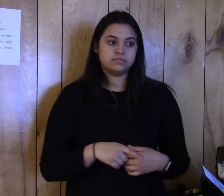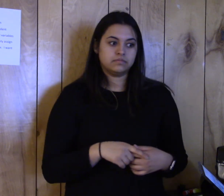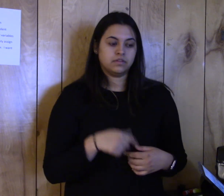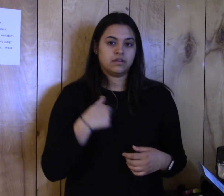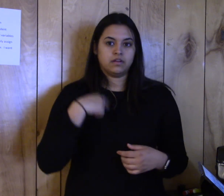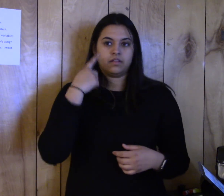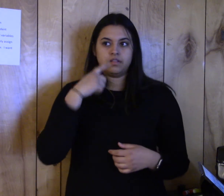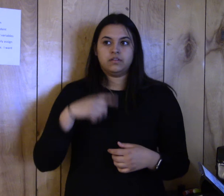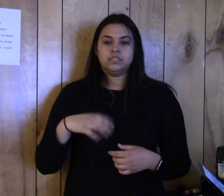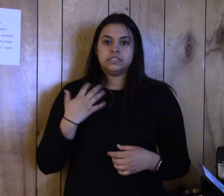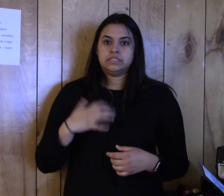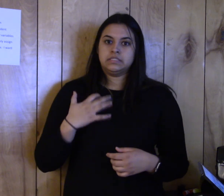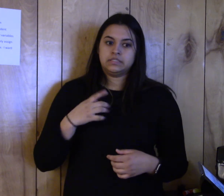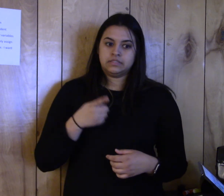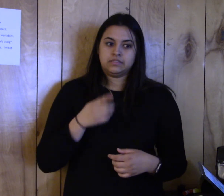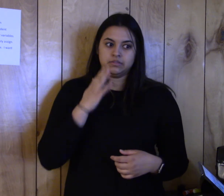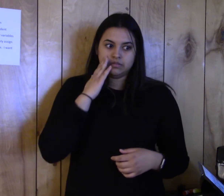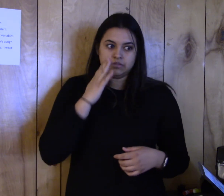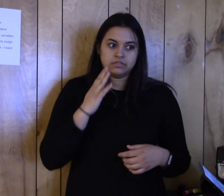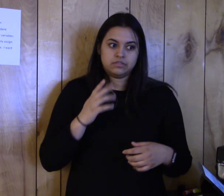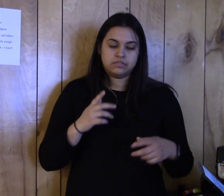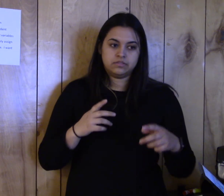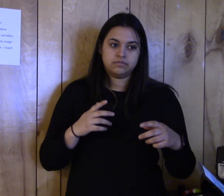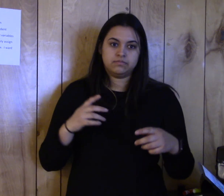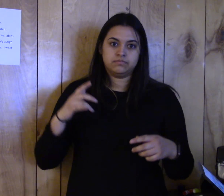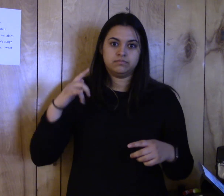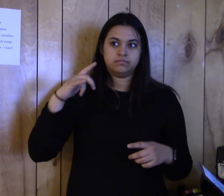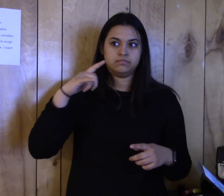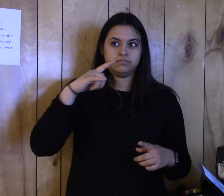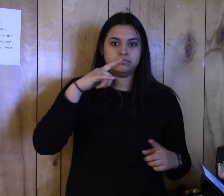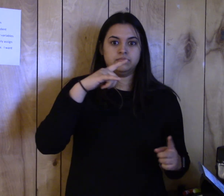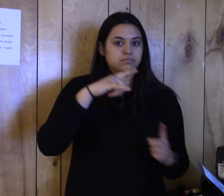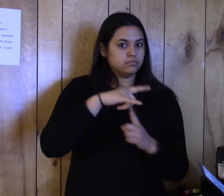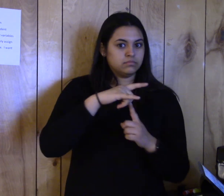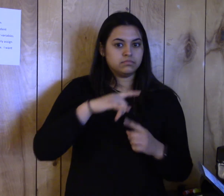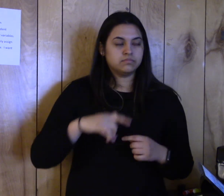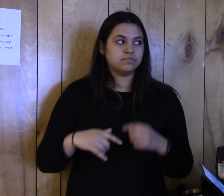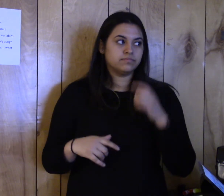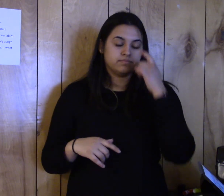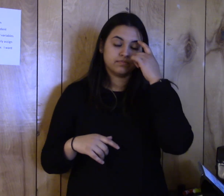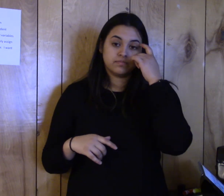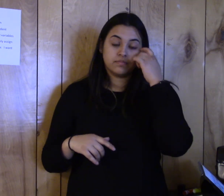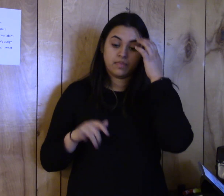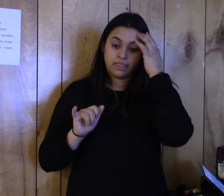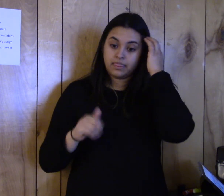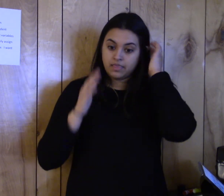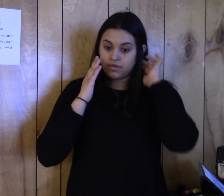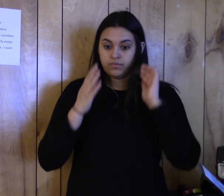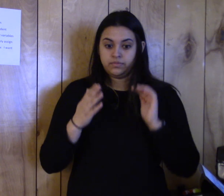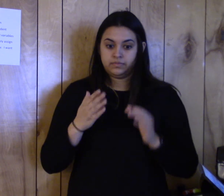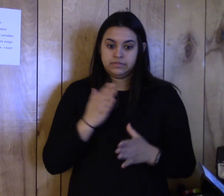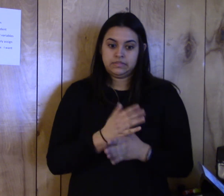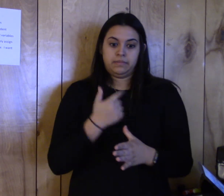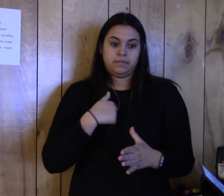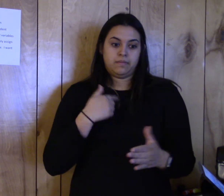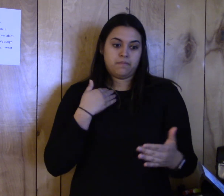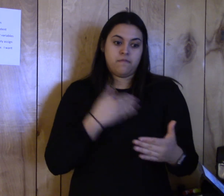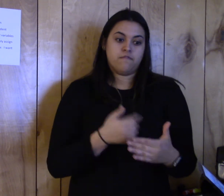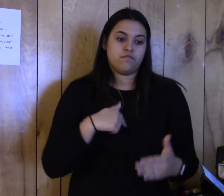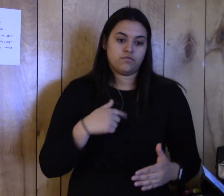an outcome that would have stopped me before I got there. And I don't want to be the one who's arrested and put on television for shooting down a